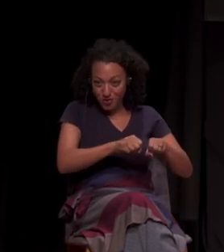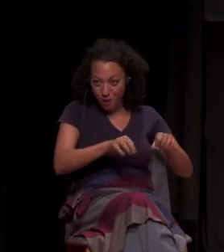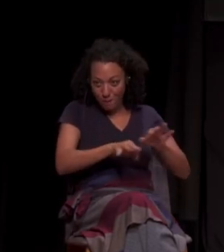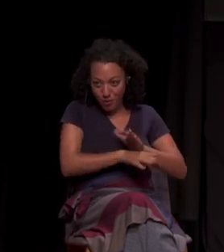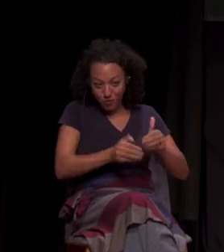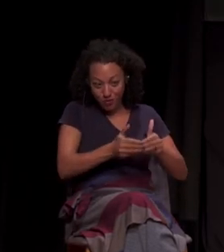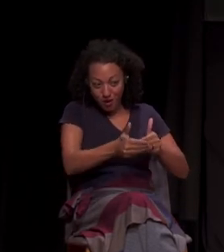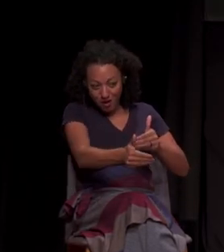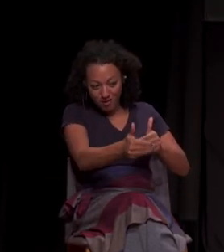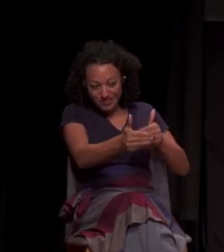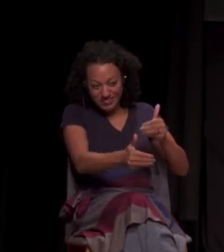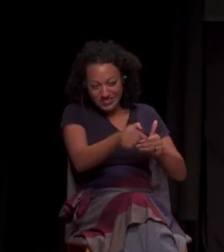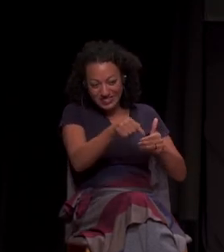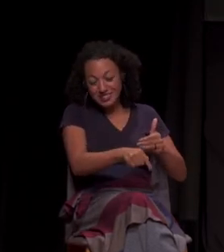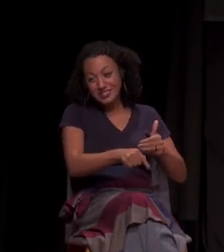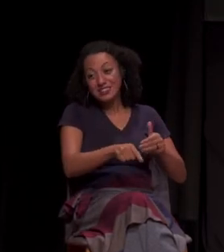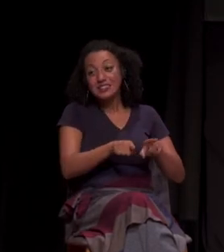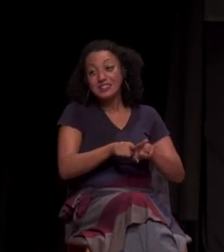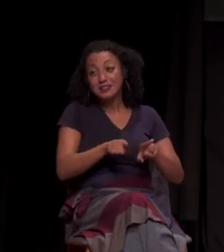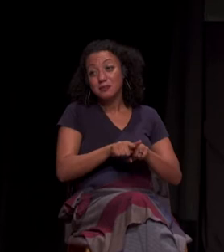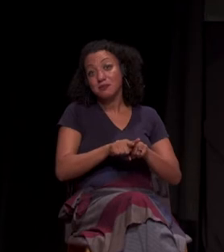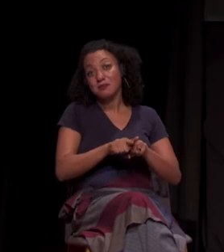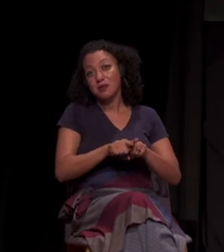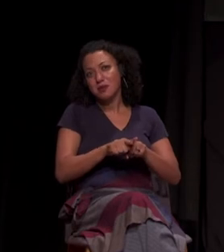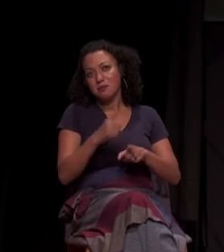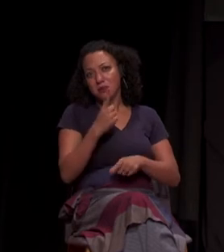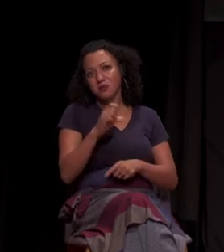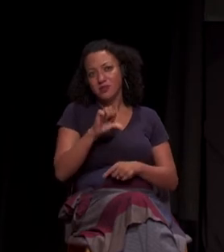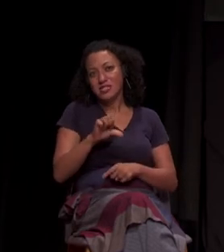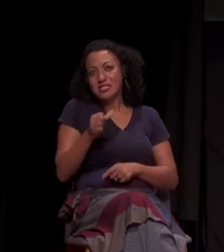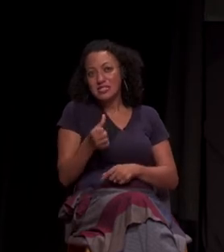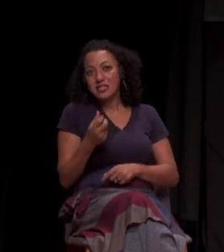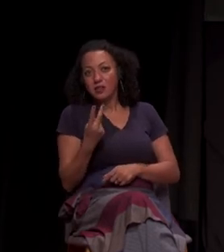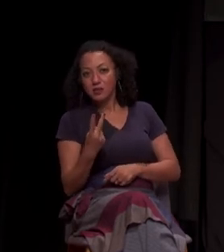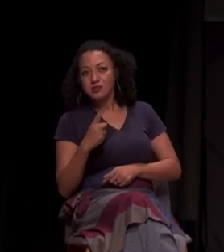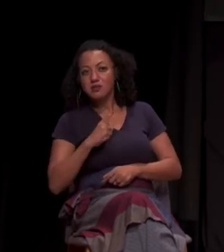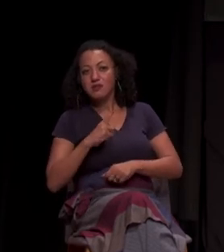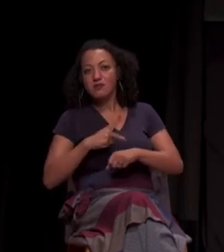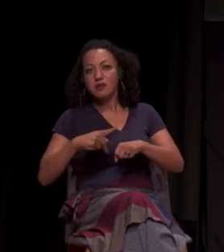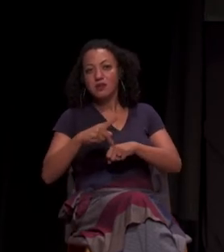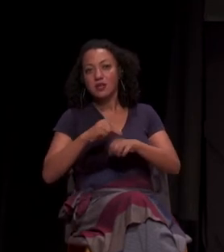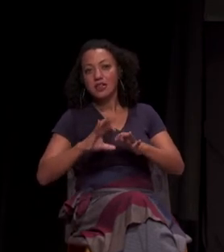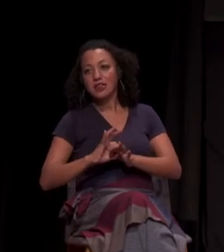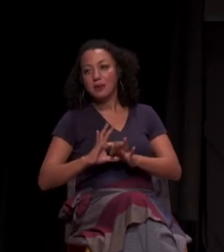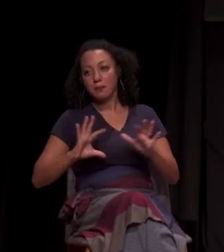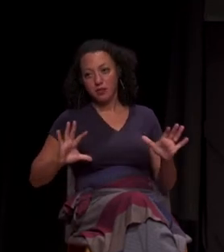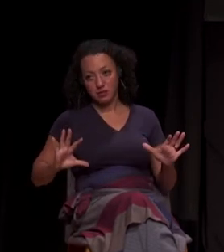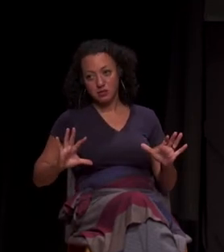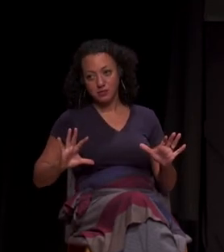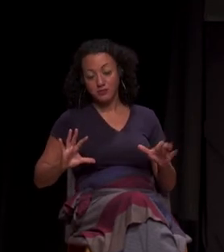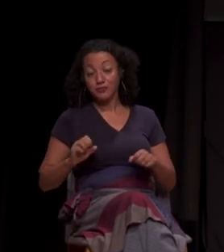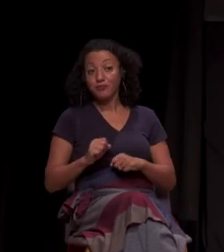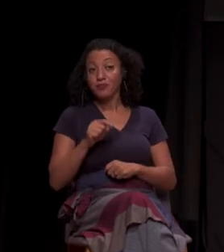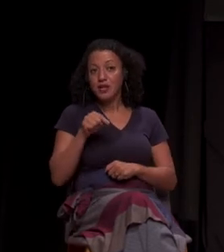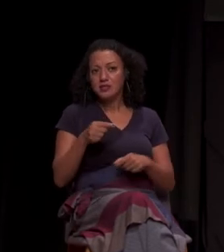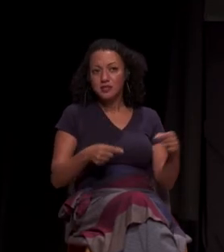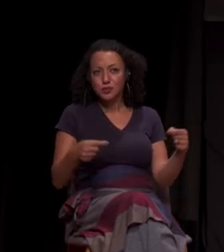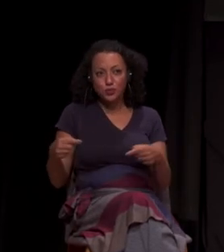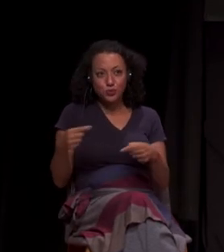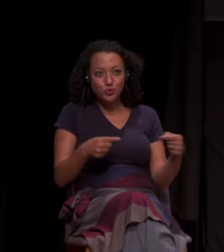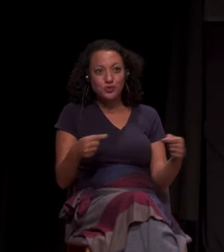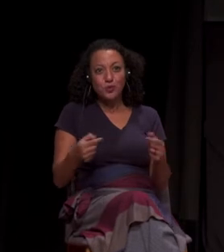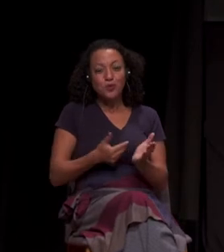post-independence, which was in 1962, post-independence Jamaican imagery and conversations. The thing is with